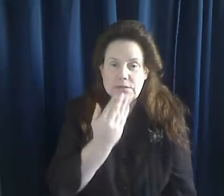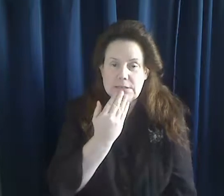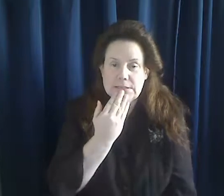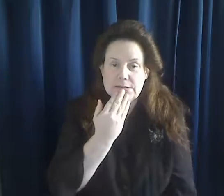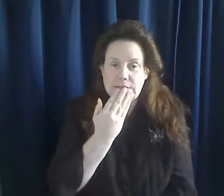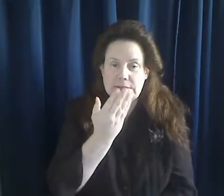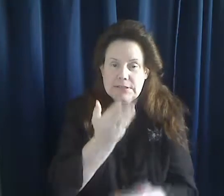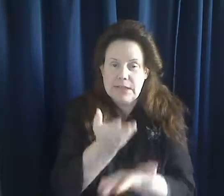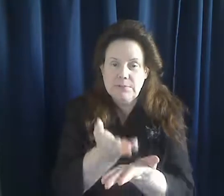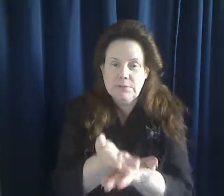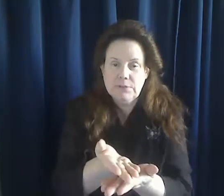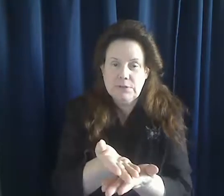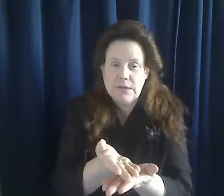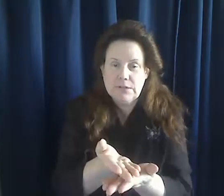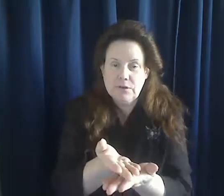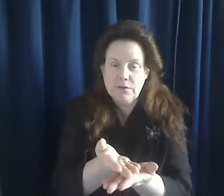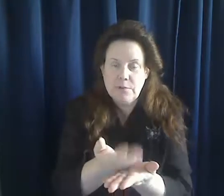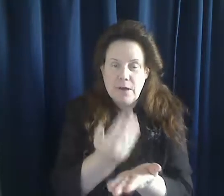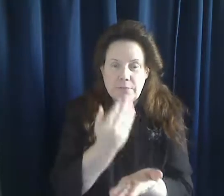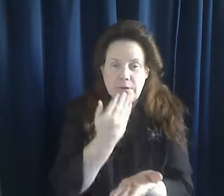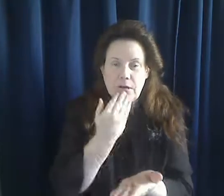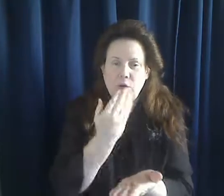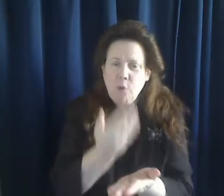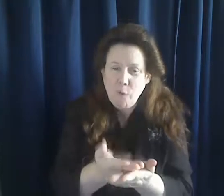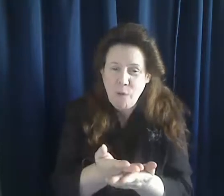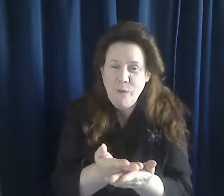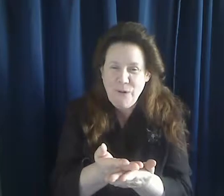it starts out the same, you land in your other palm.